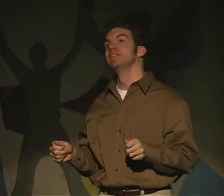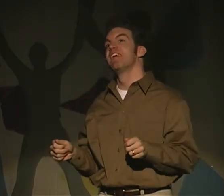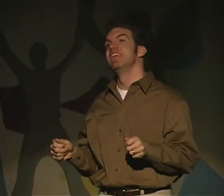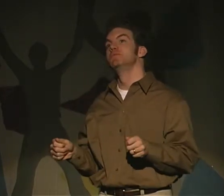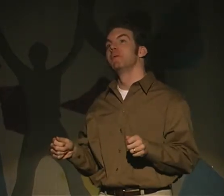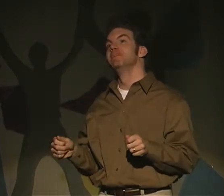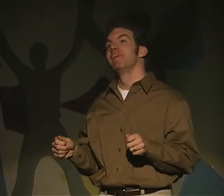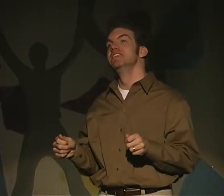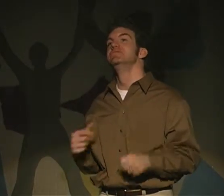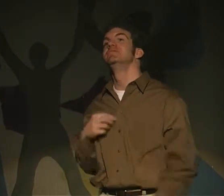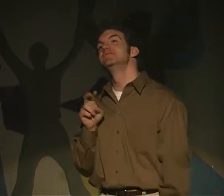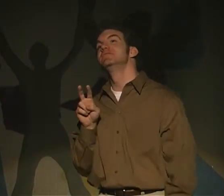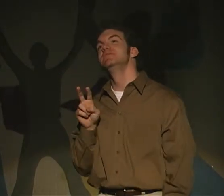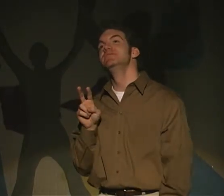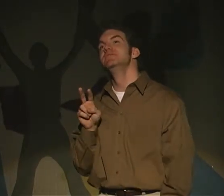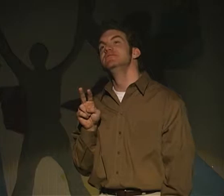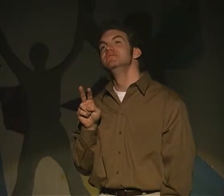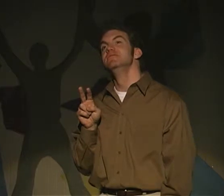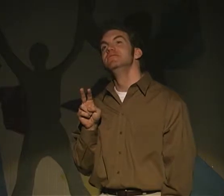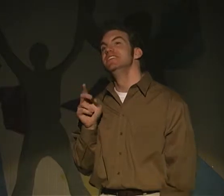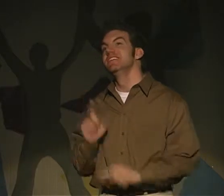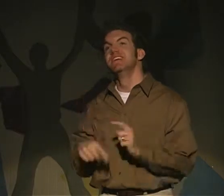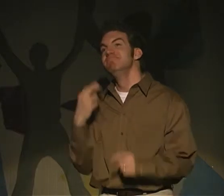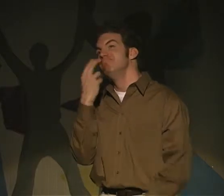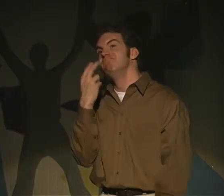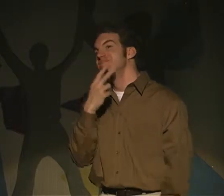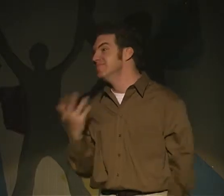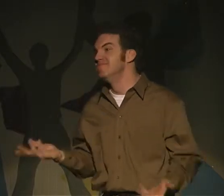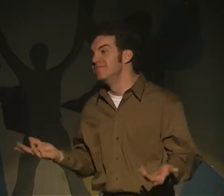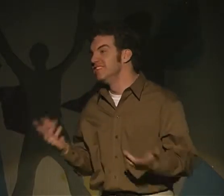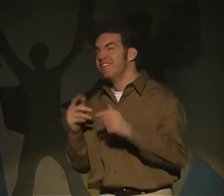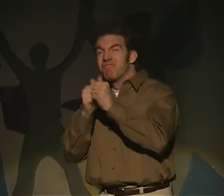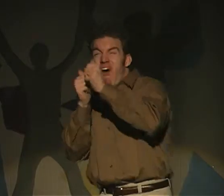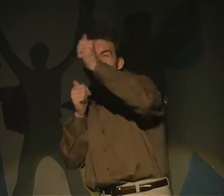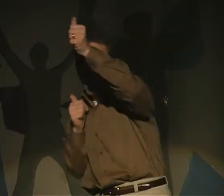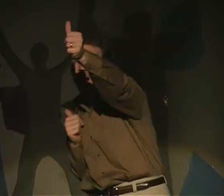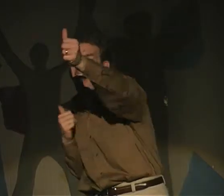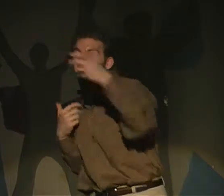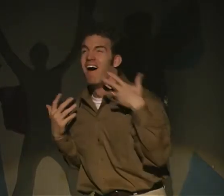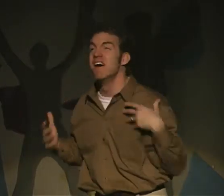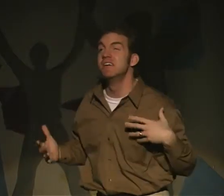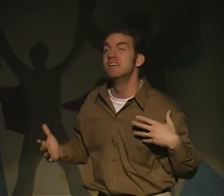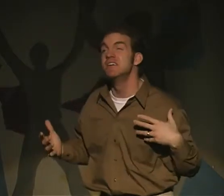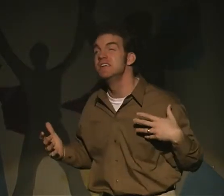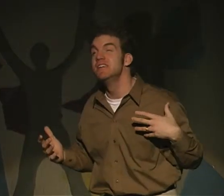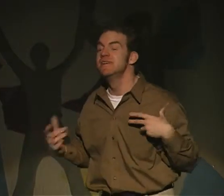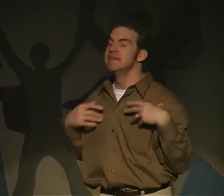So then I'd look up at the priest, and I wasn't able to lip read him. He was just too far away.